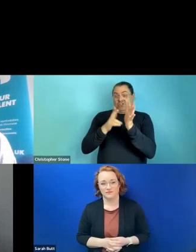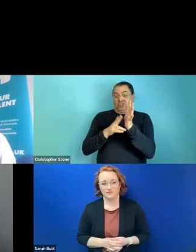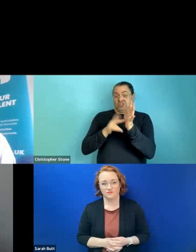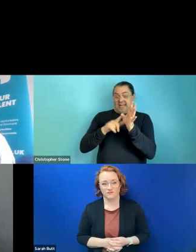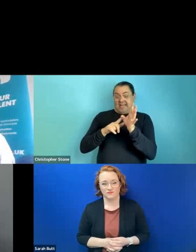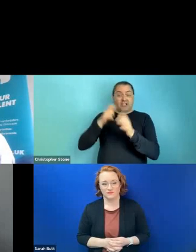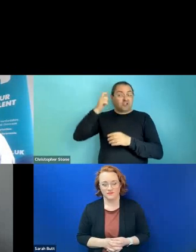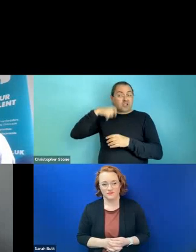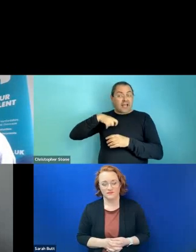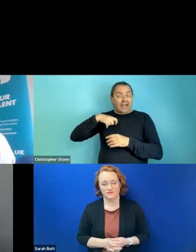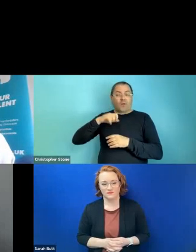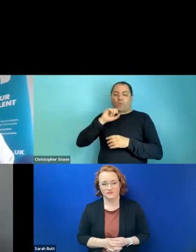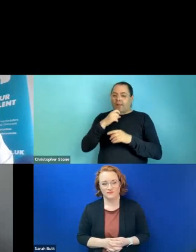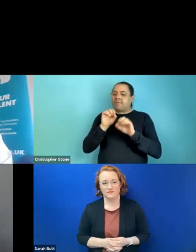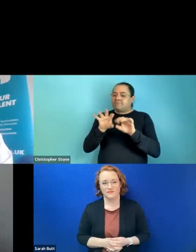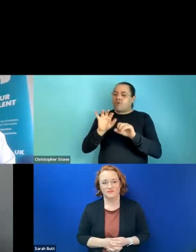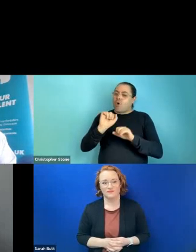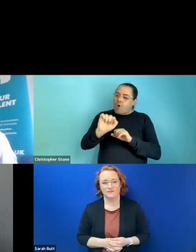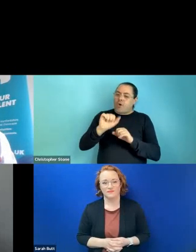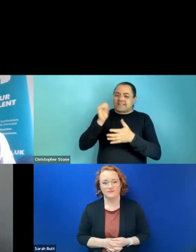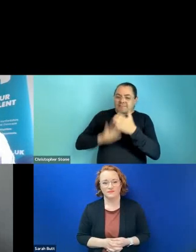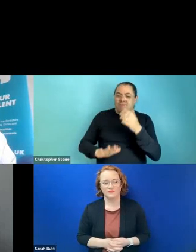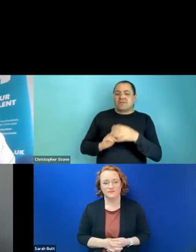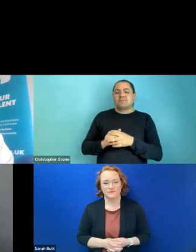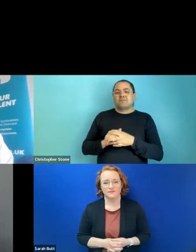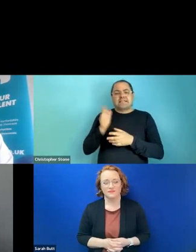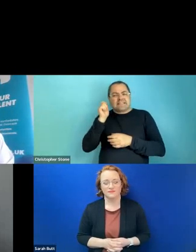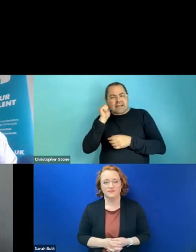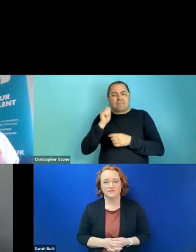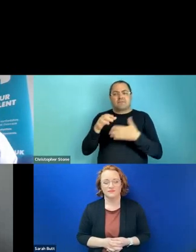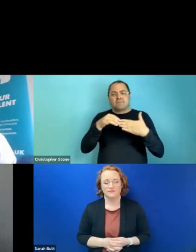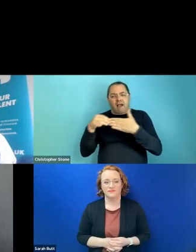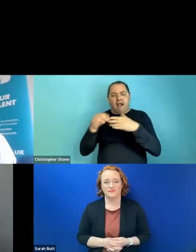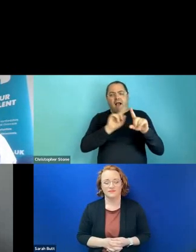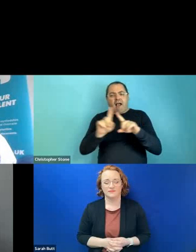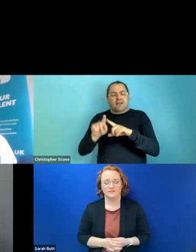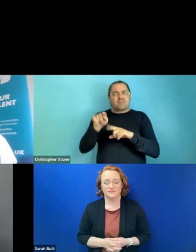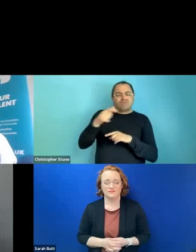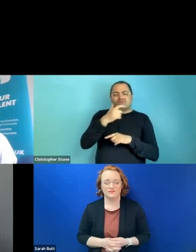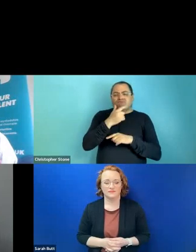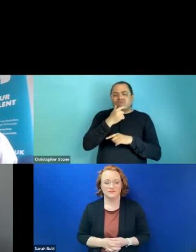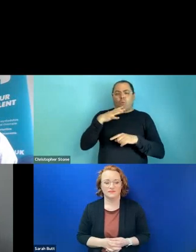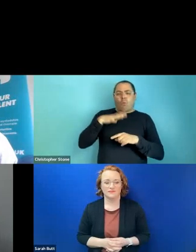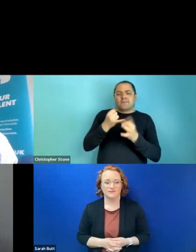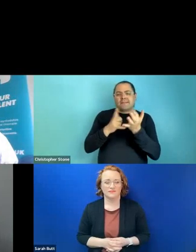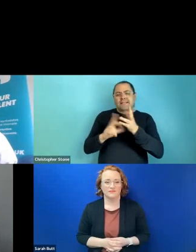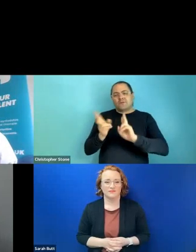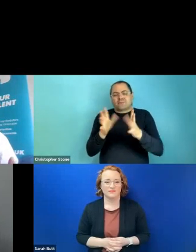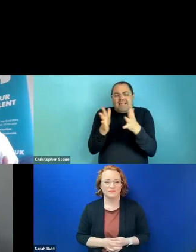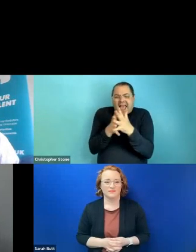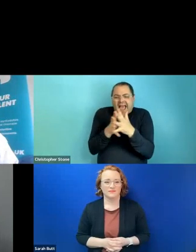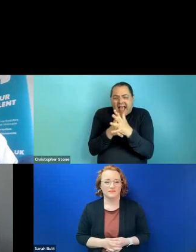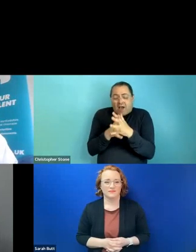of really, really important tips, advice and guidance about what you might want to do. But do familiarise yourself with the HOP platform. So